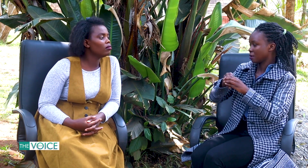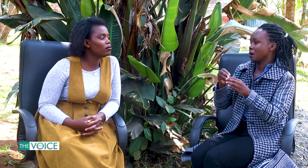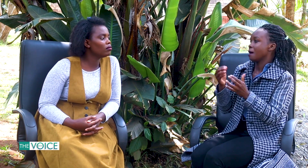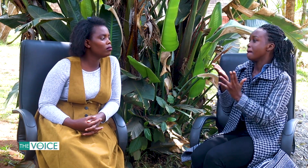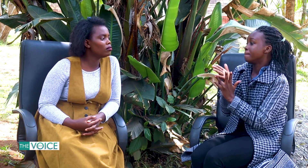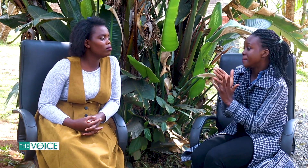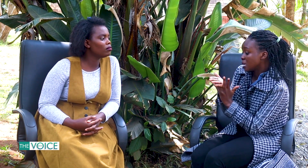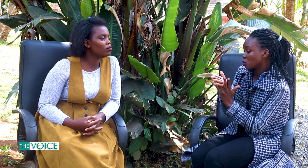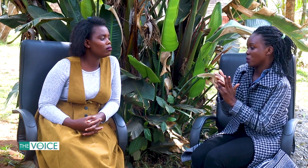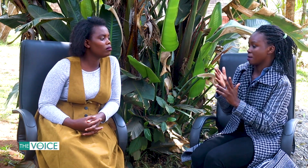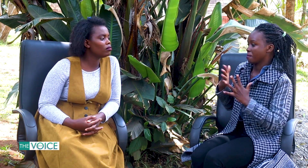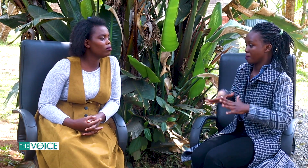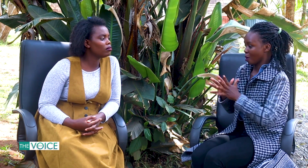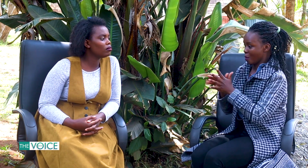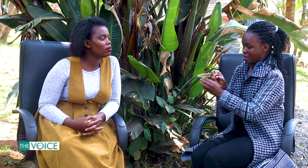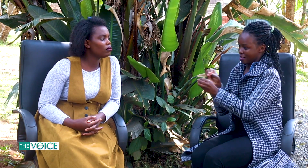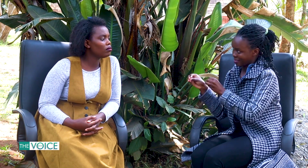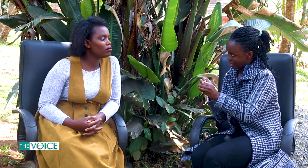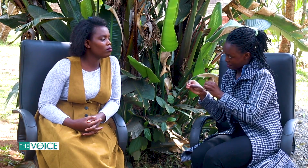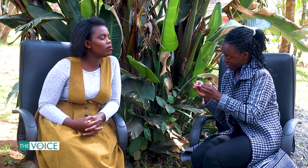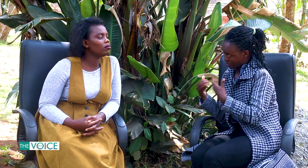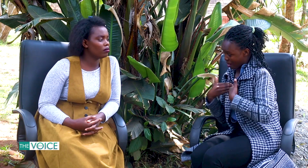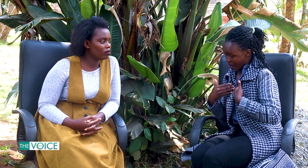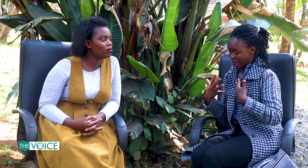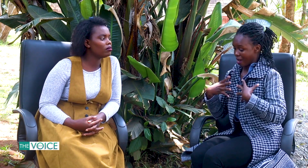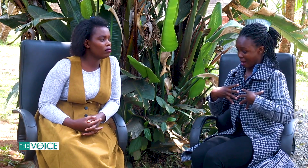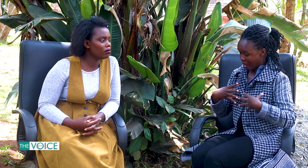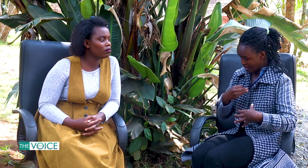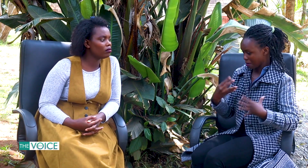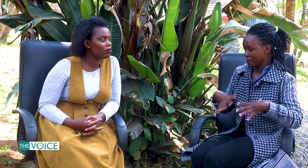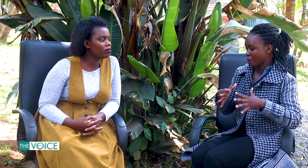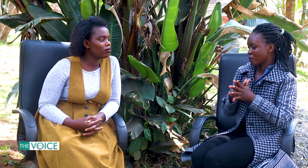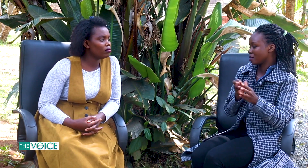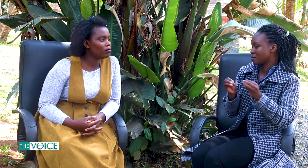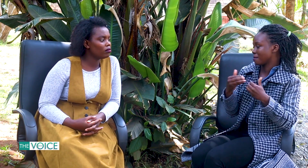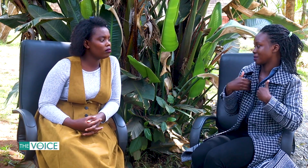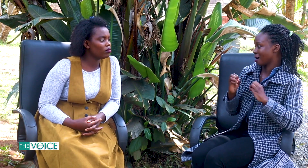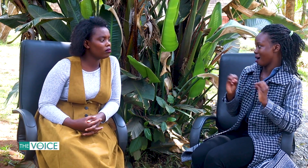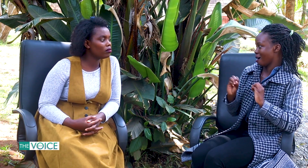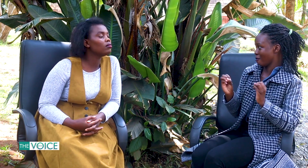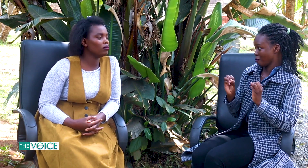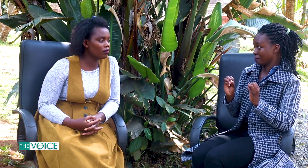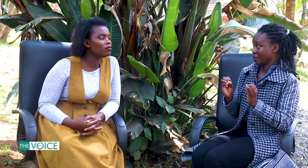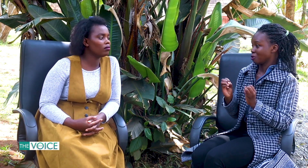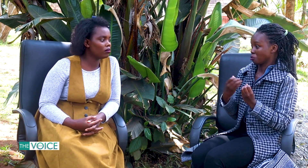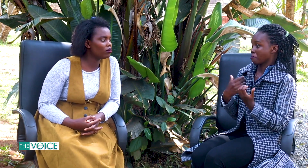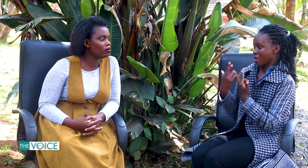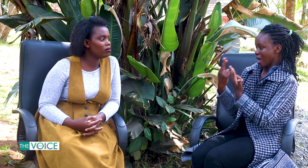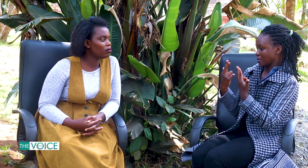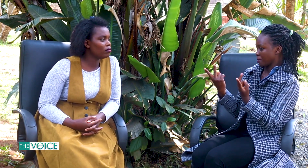accommodation? Because you have to look at it for us, we work with both women with disabilities and women